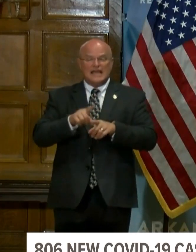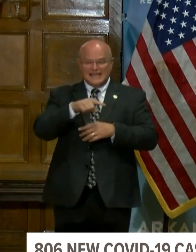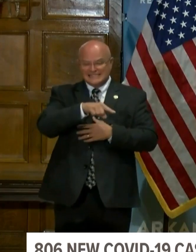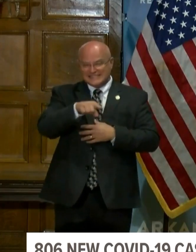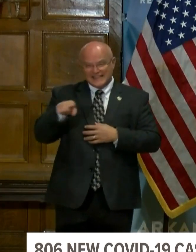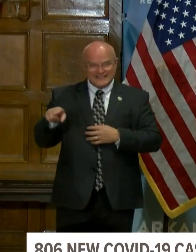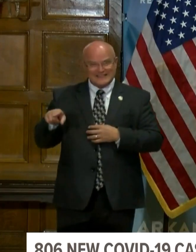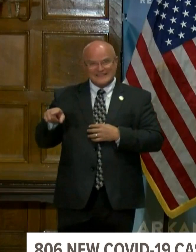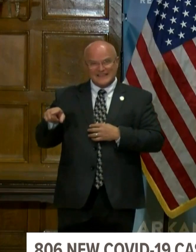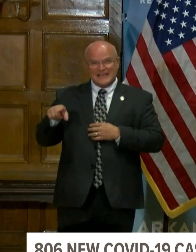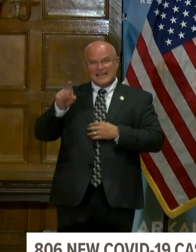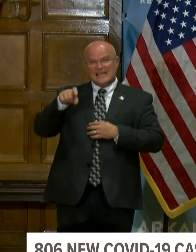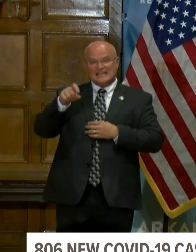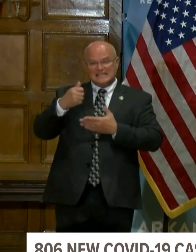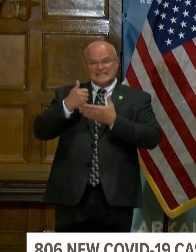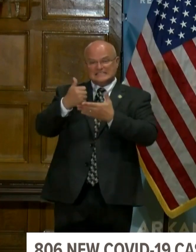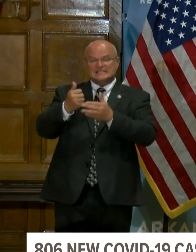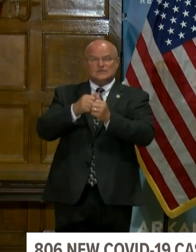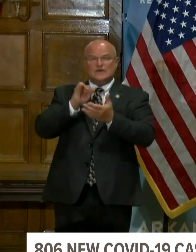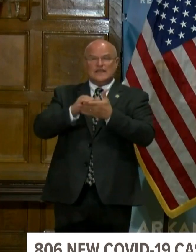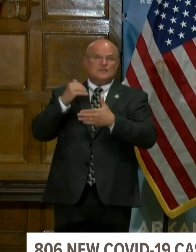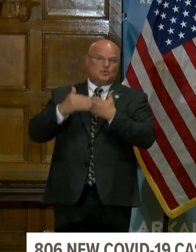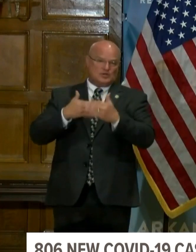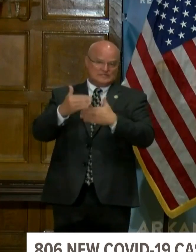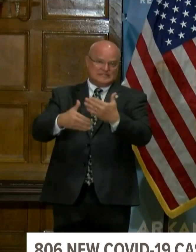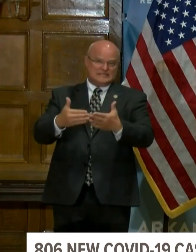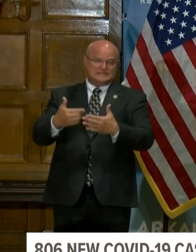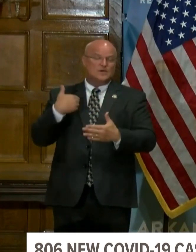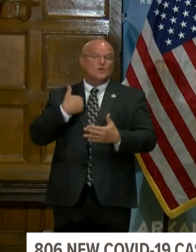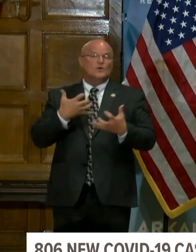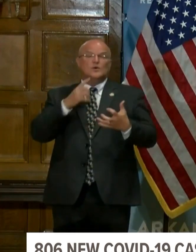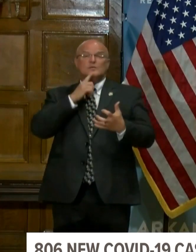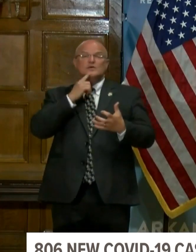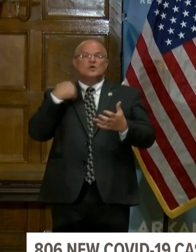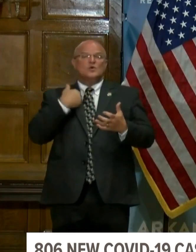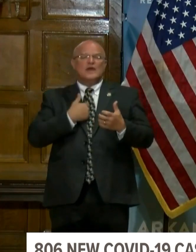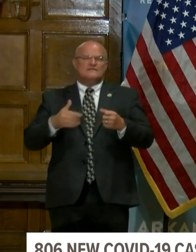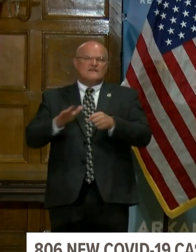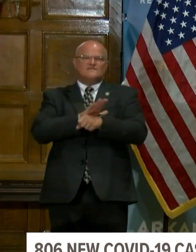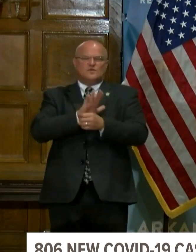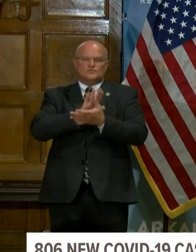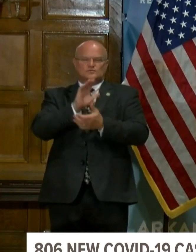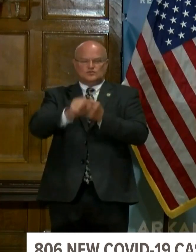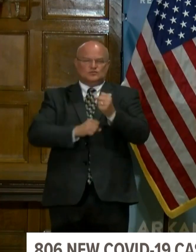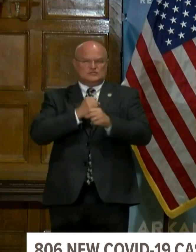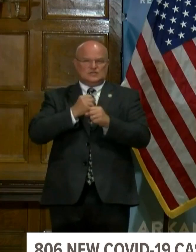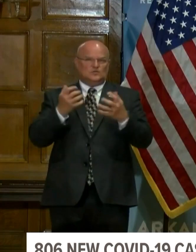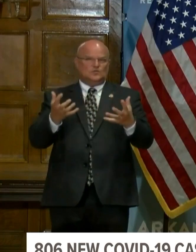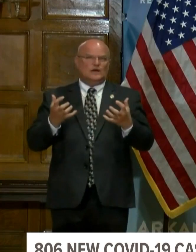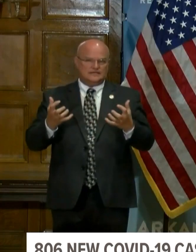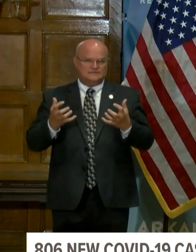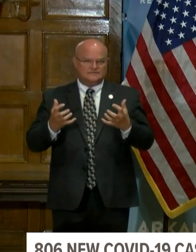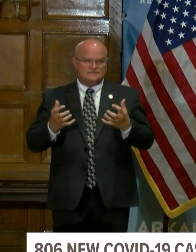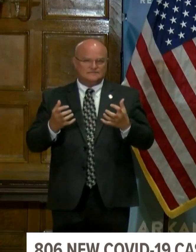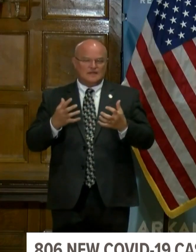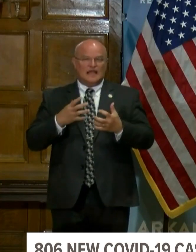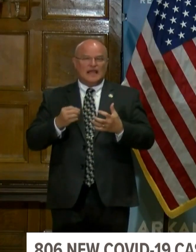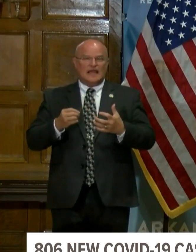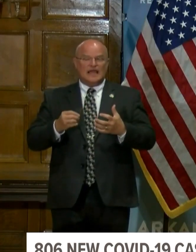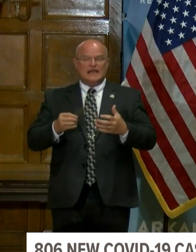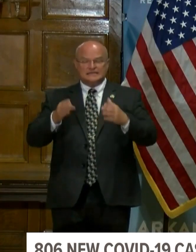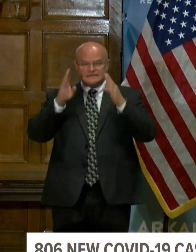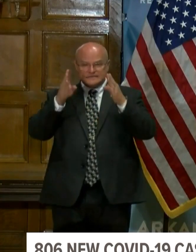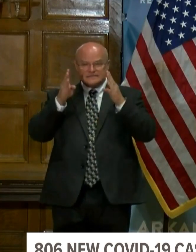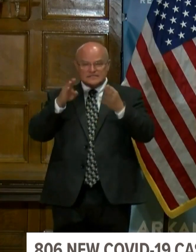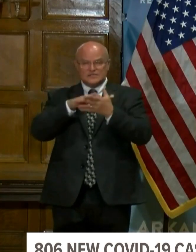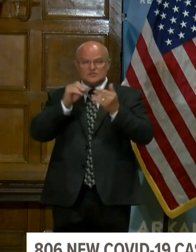they need assistance with that process. We want to make sure that we have a full school year. And the attention